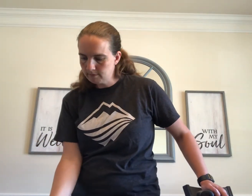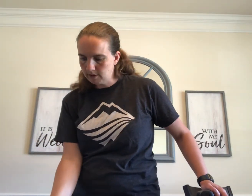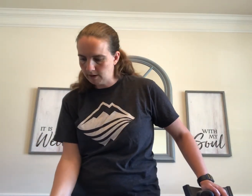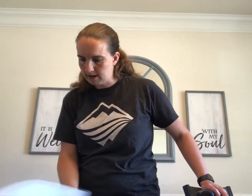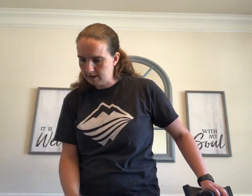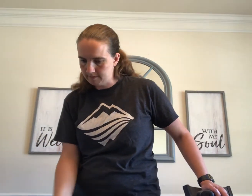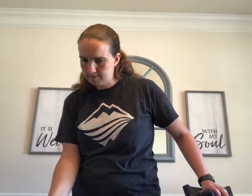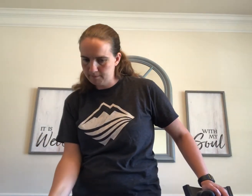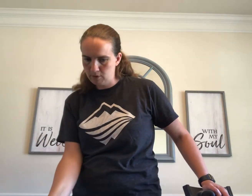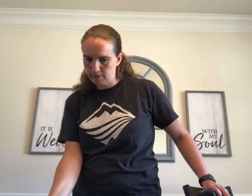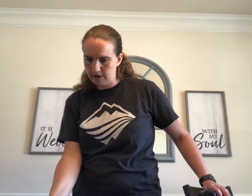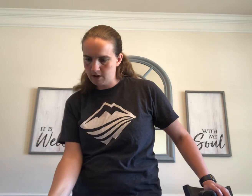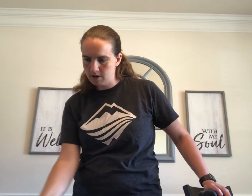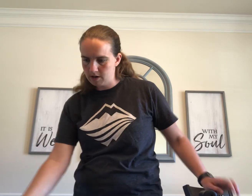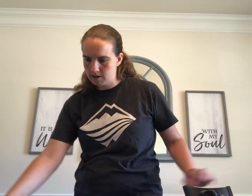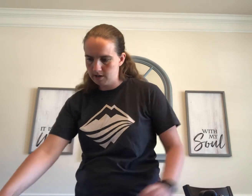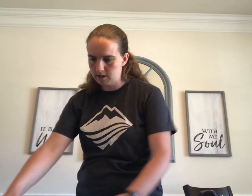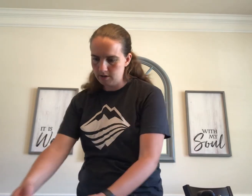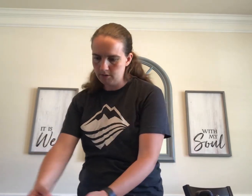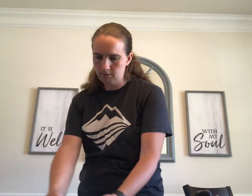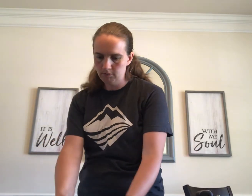All right, moving on.